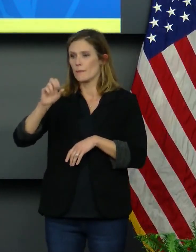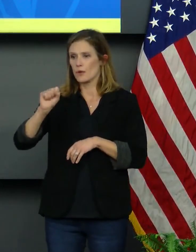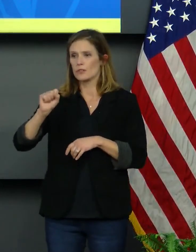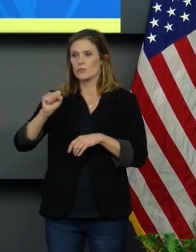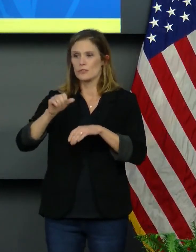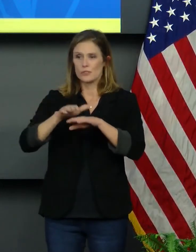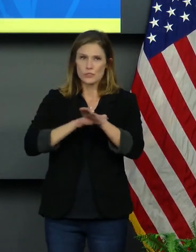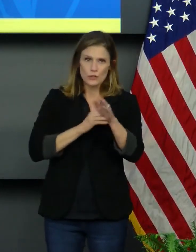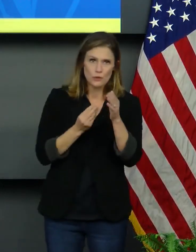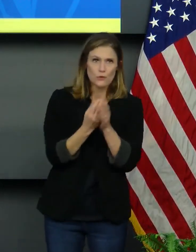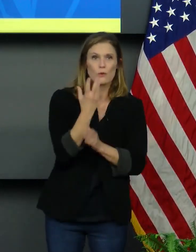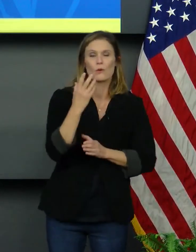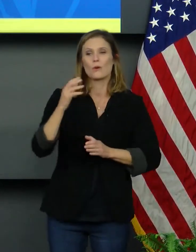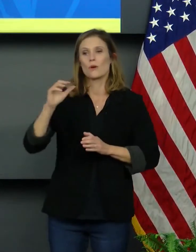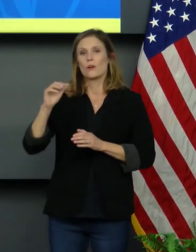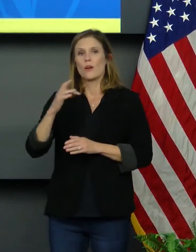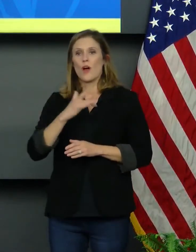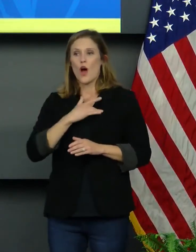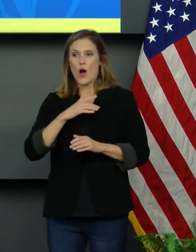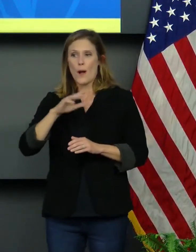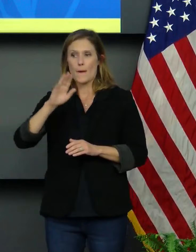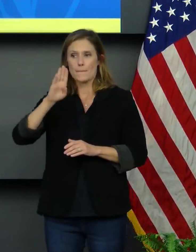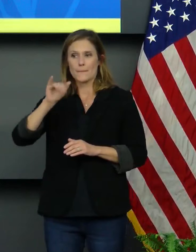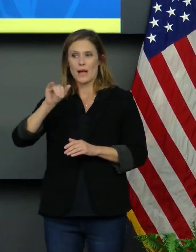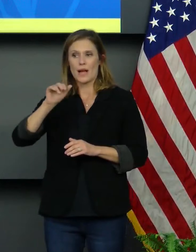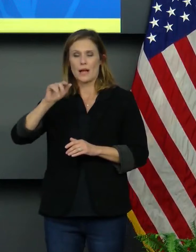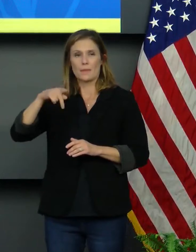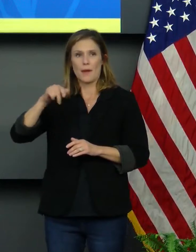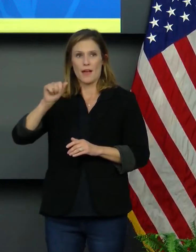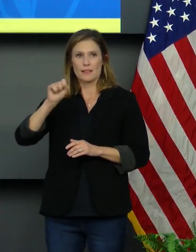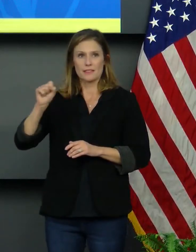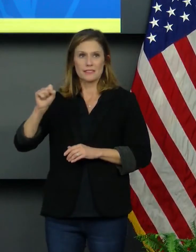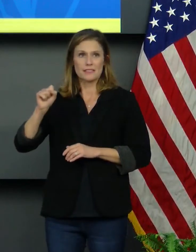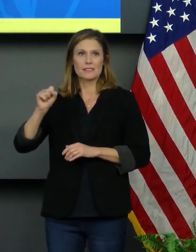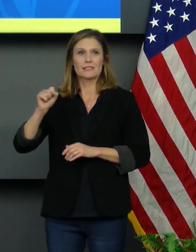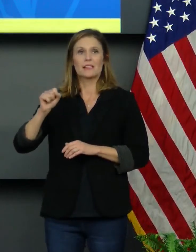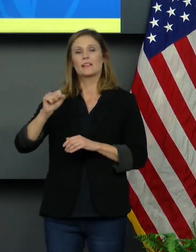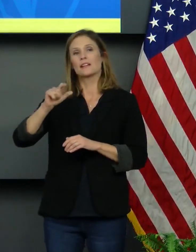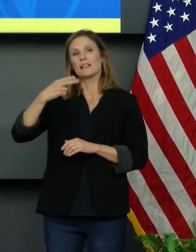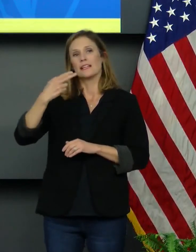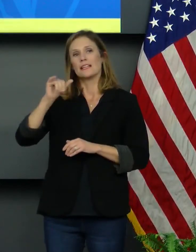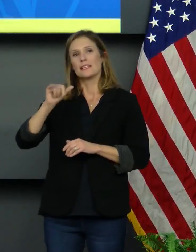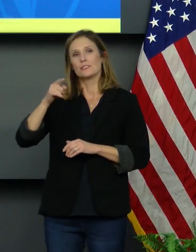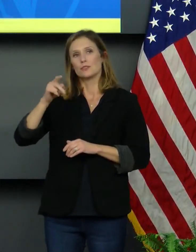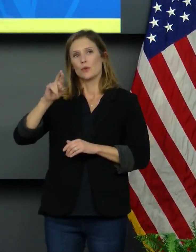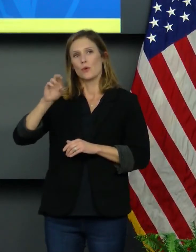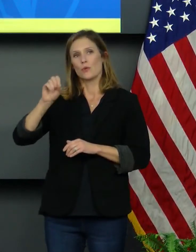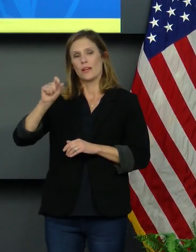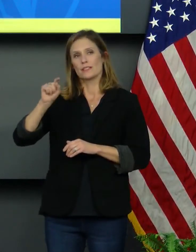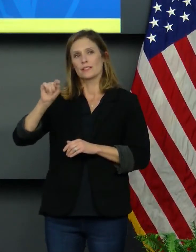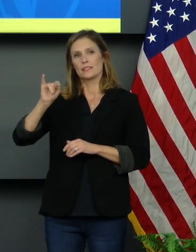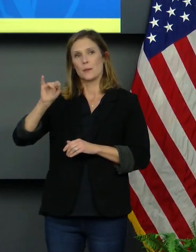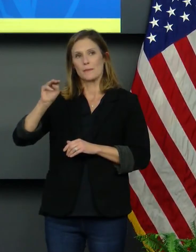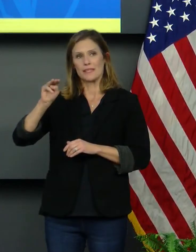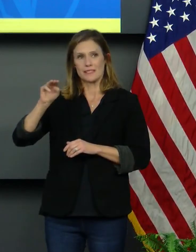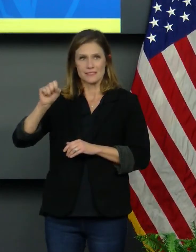are bypass surgeries, heart bypass, and hysterectomies. And so they're not minor. They're certainly not minor